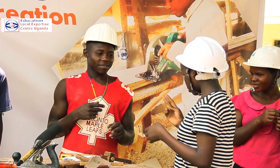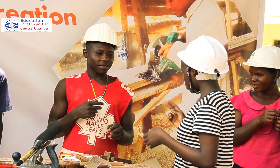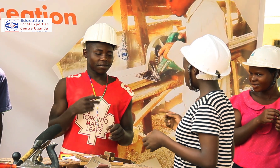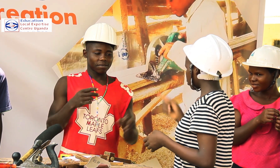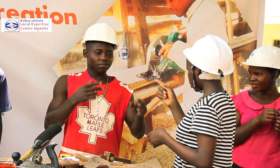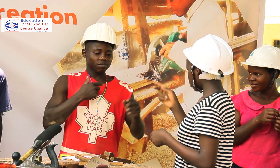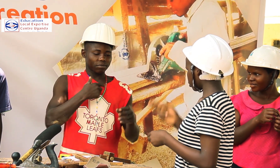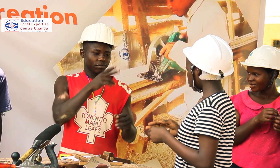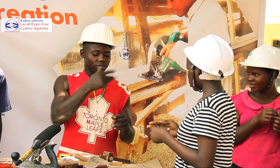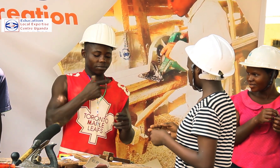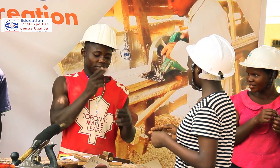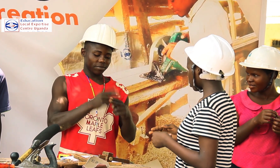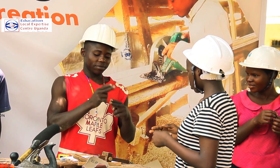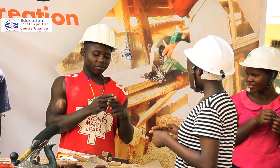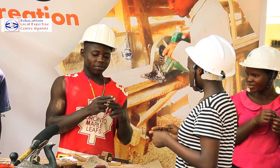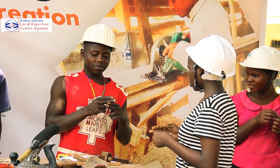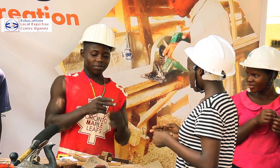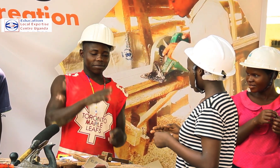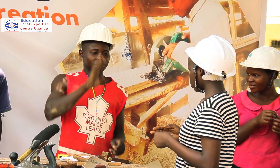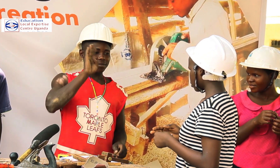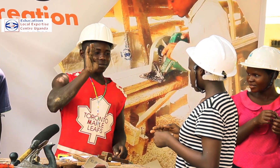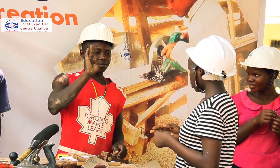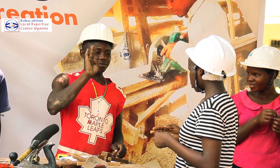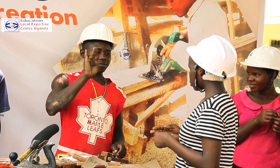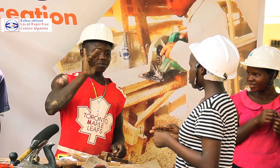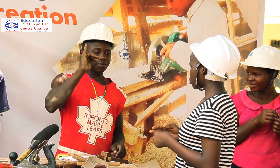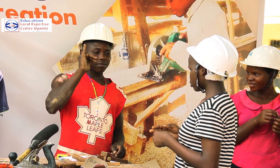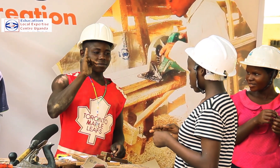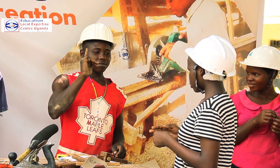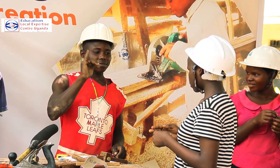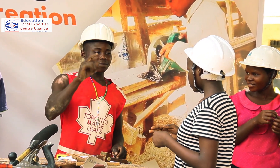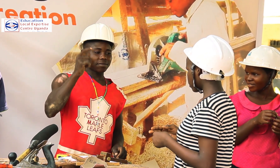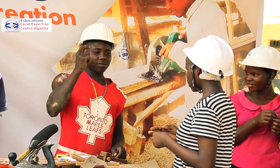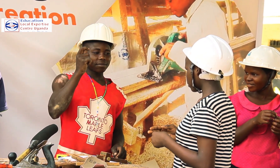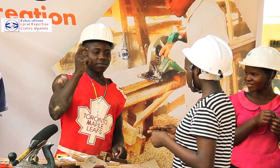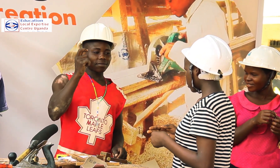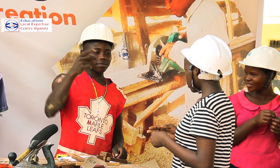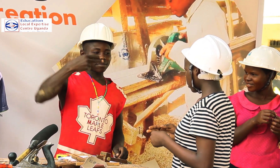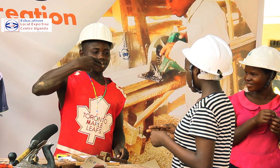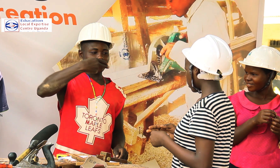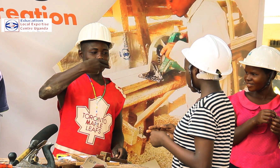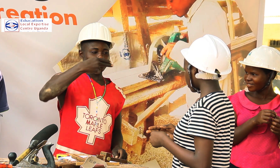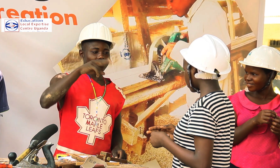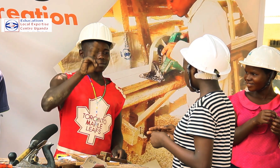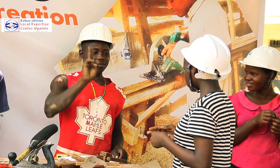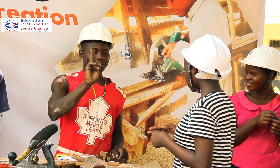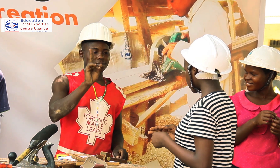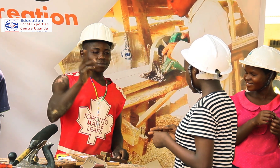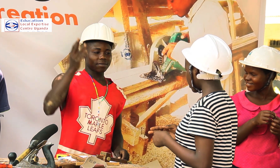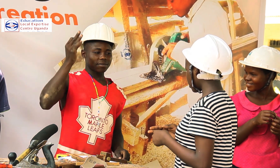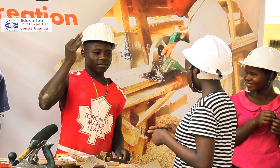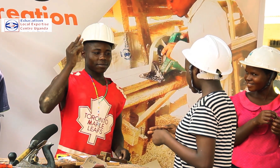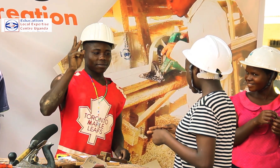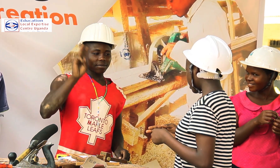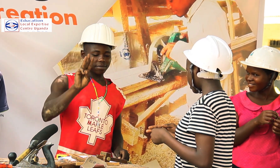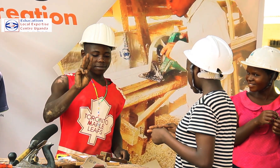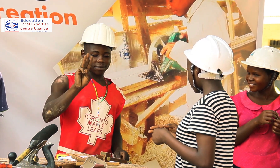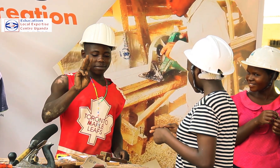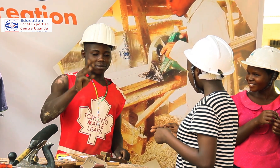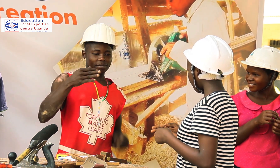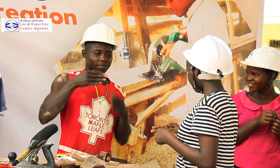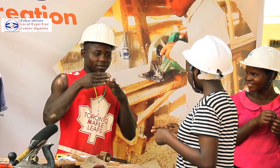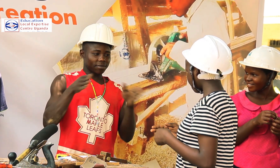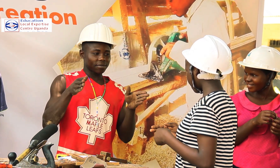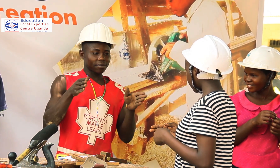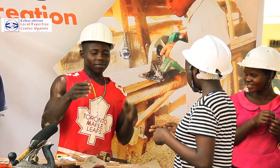That he called Bitum Dennis. The first day we reached here, at first teacher